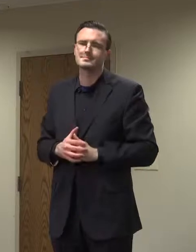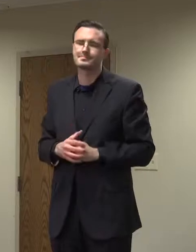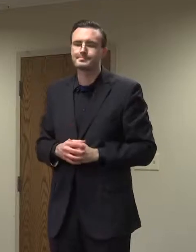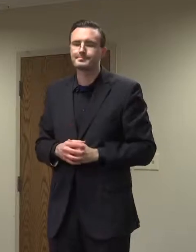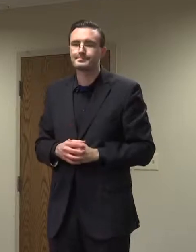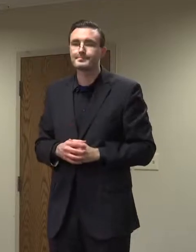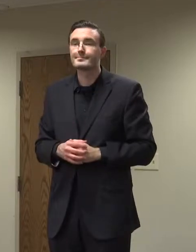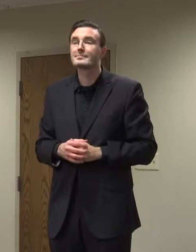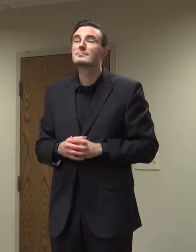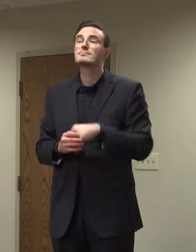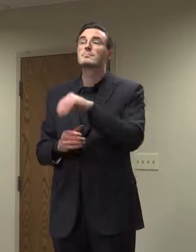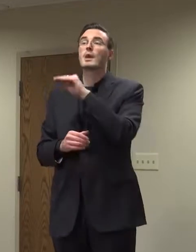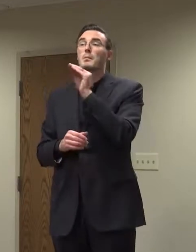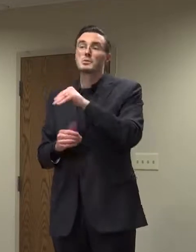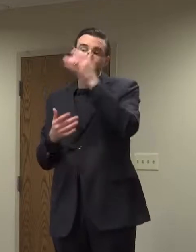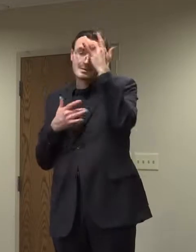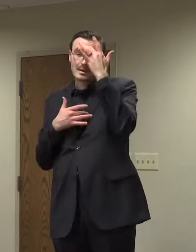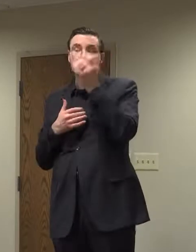14.9%.